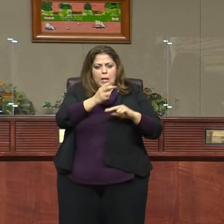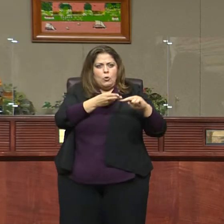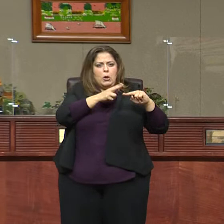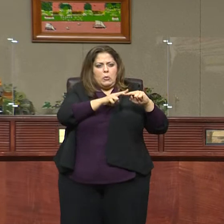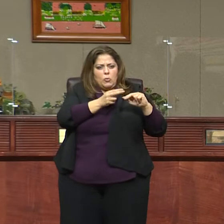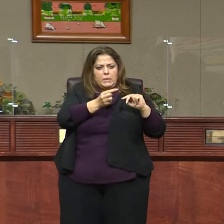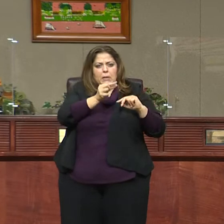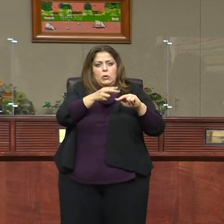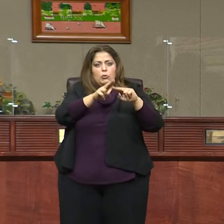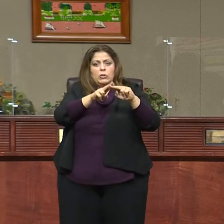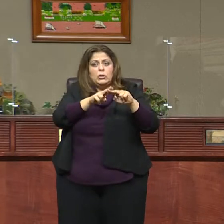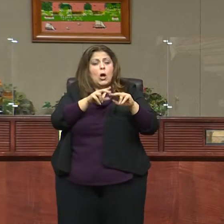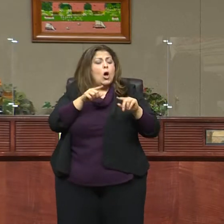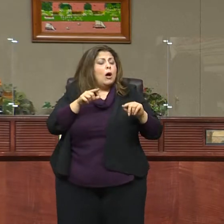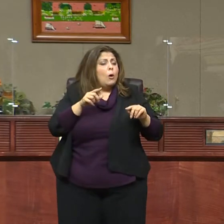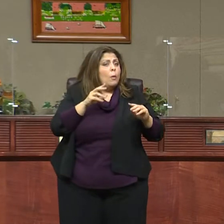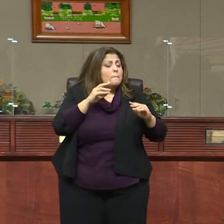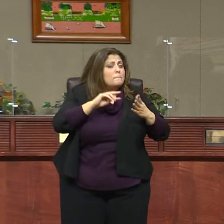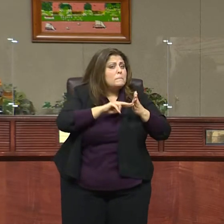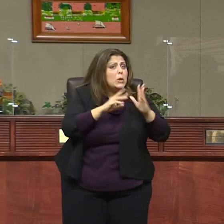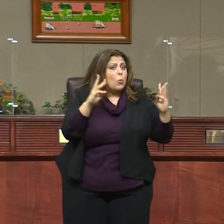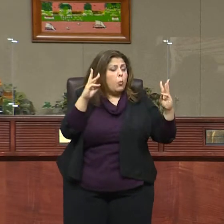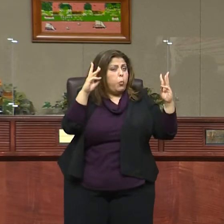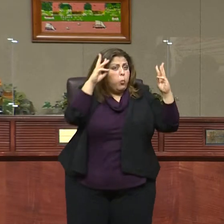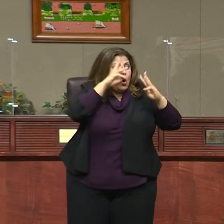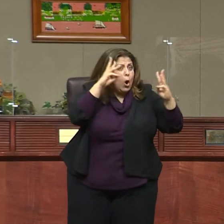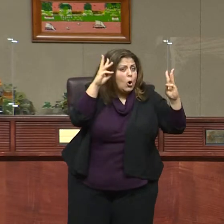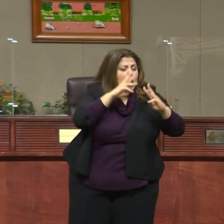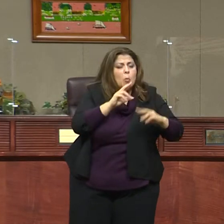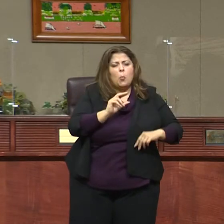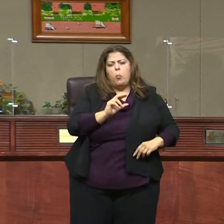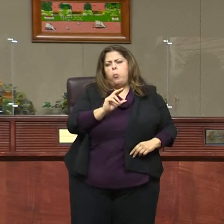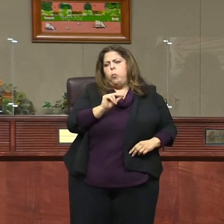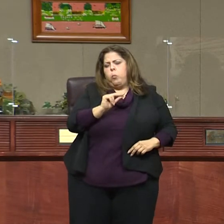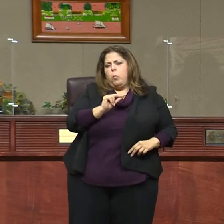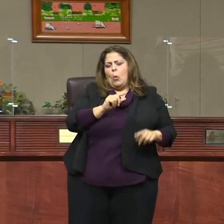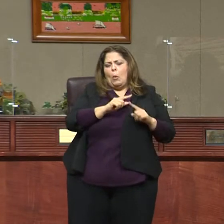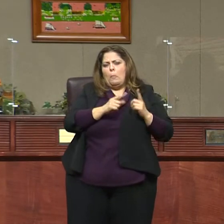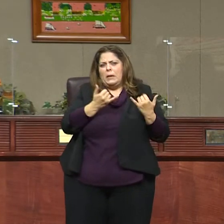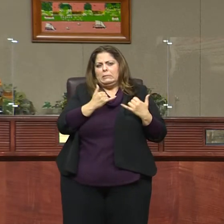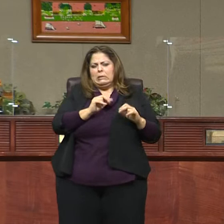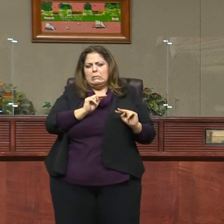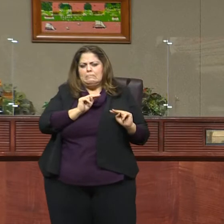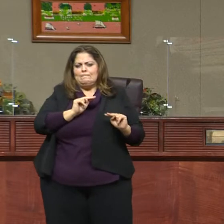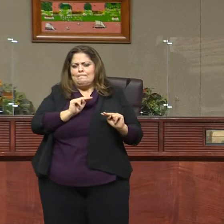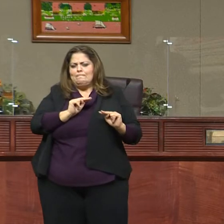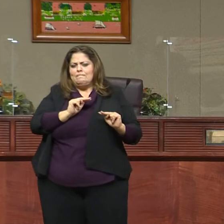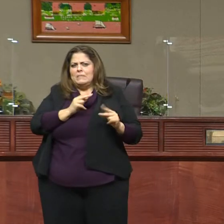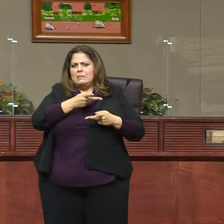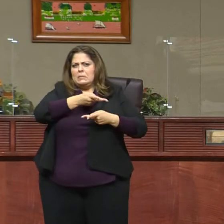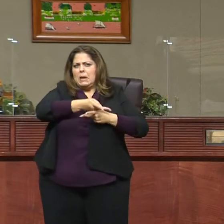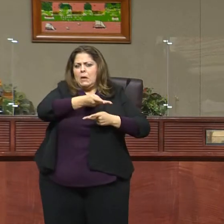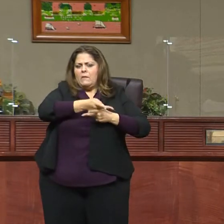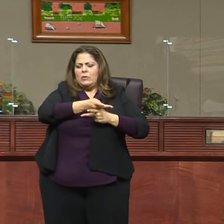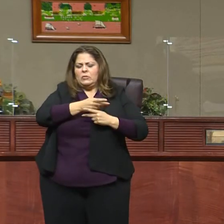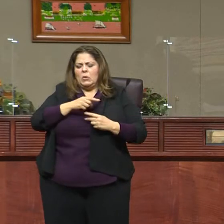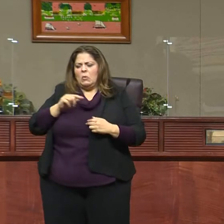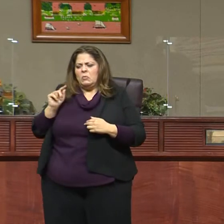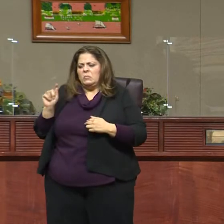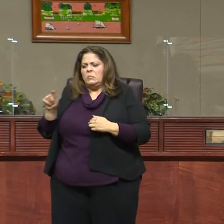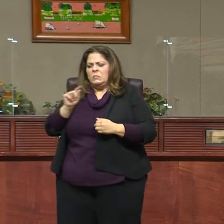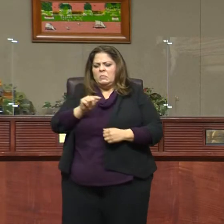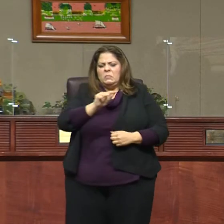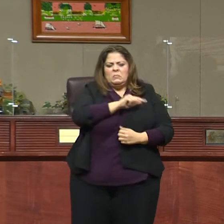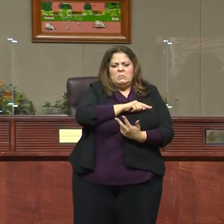where they were very concerned about it, but they're monitoring it. And so given all of that, we have